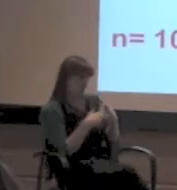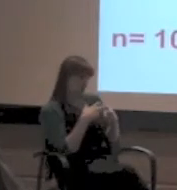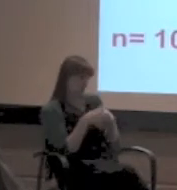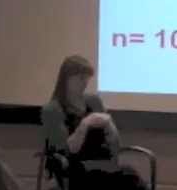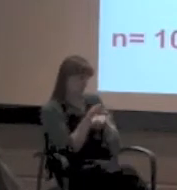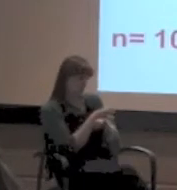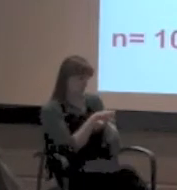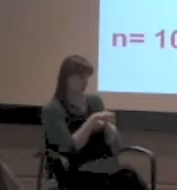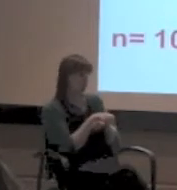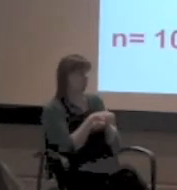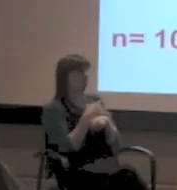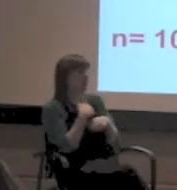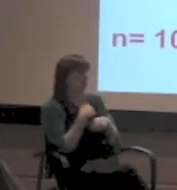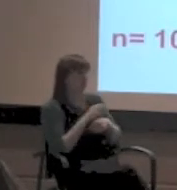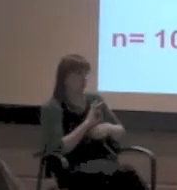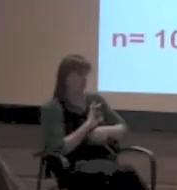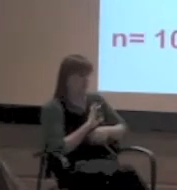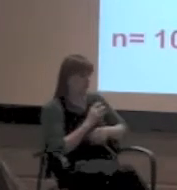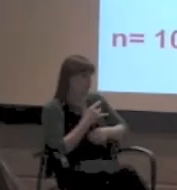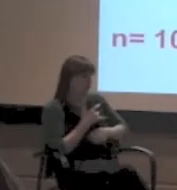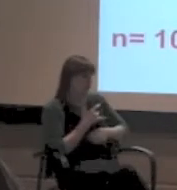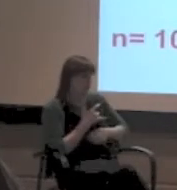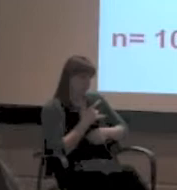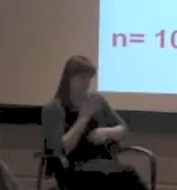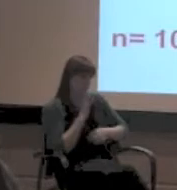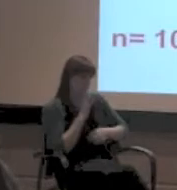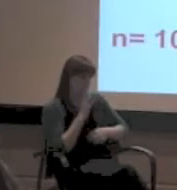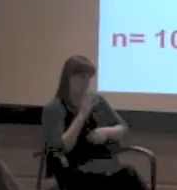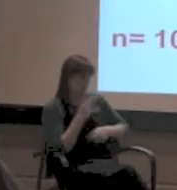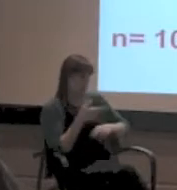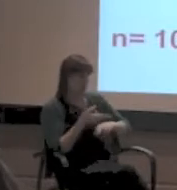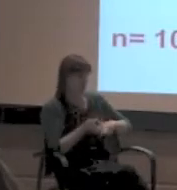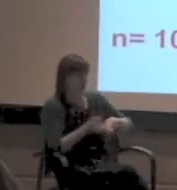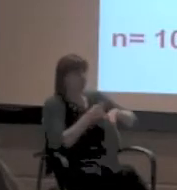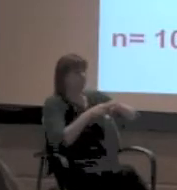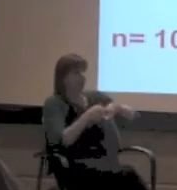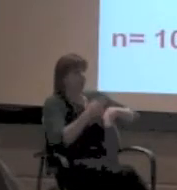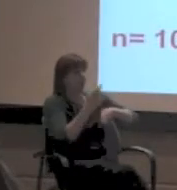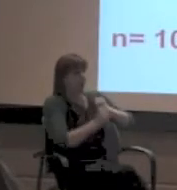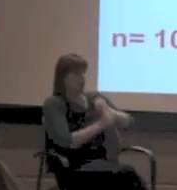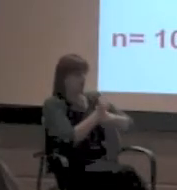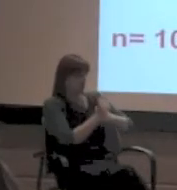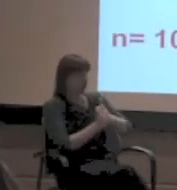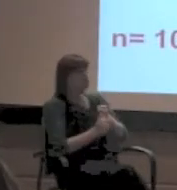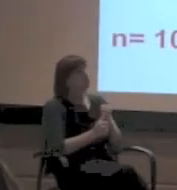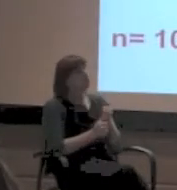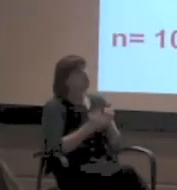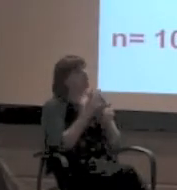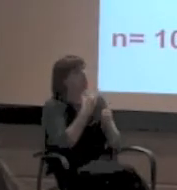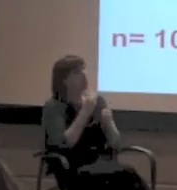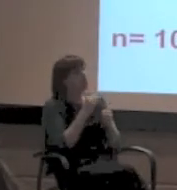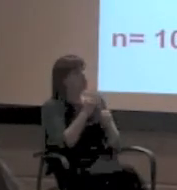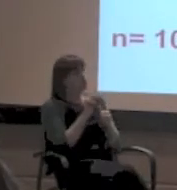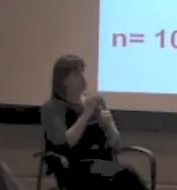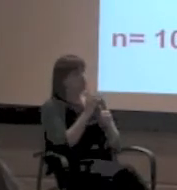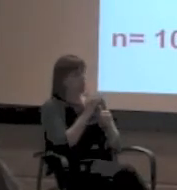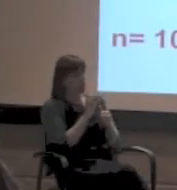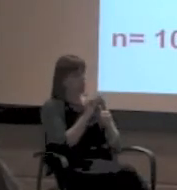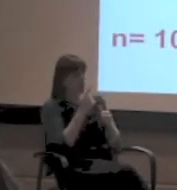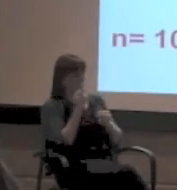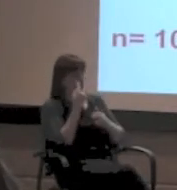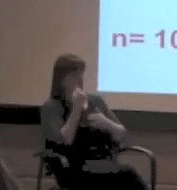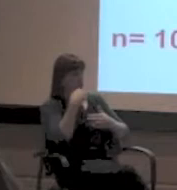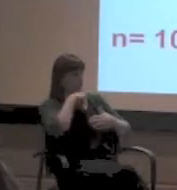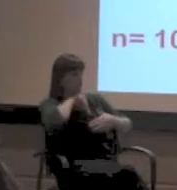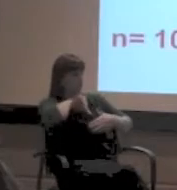well, DSD, a hole in your heart or something like that, you have a higher risk. And if technically we use the endoscope, we use a little camera to put it